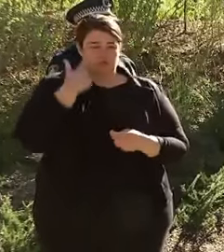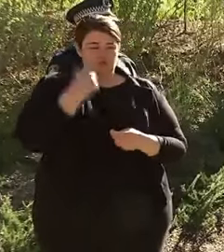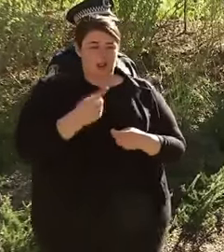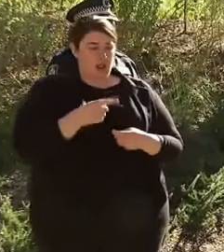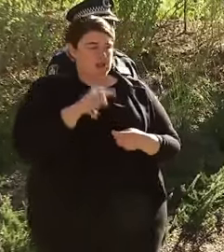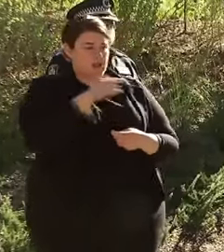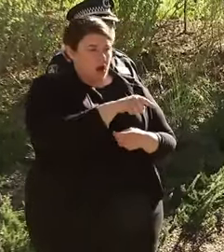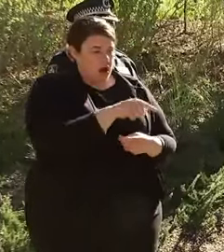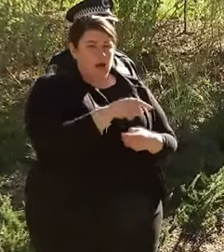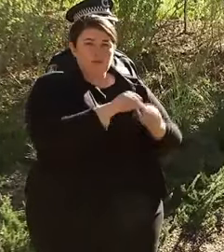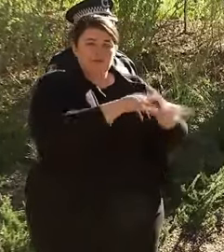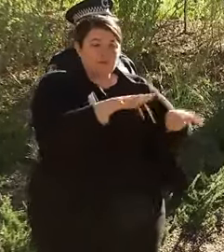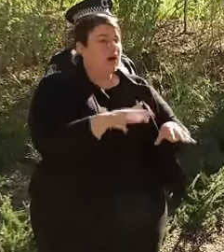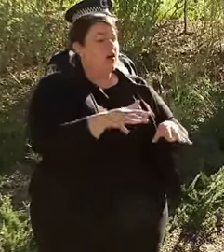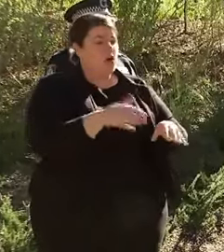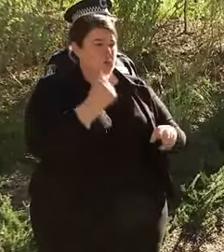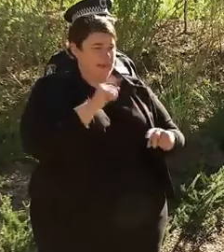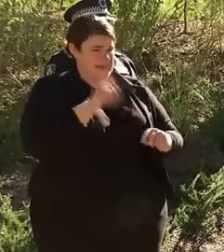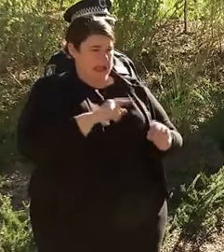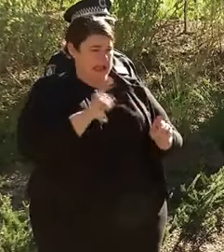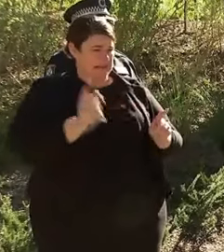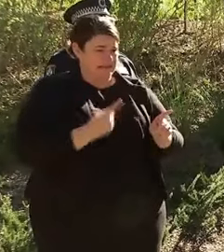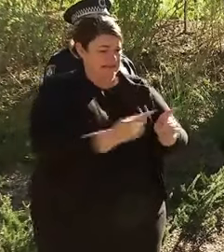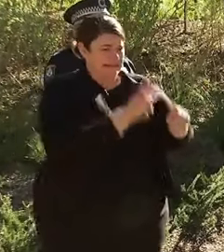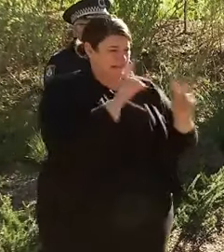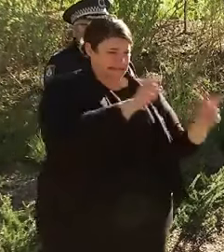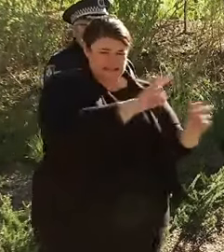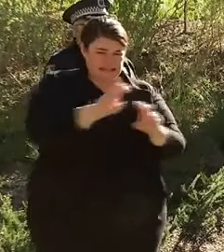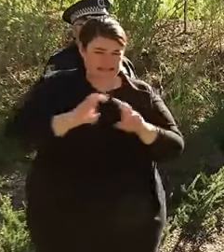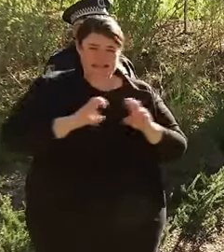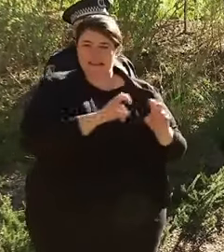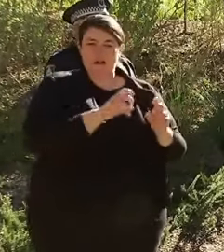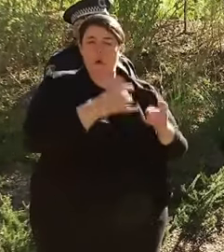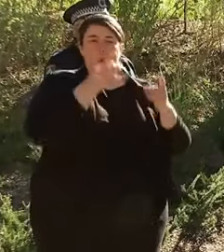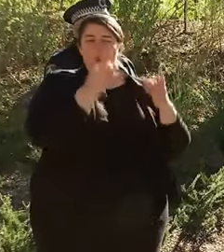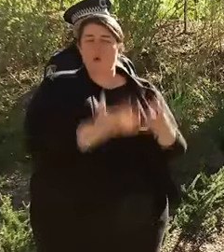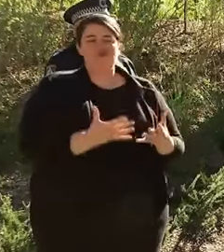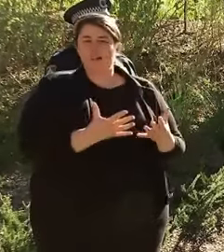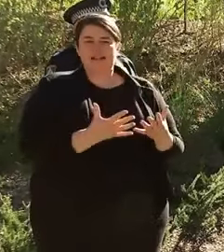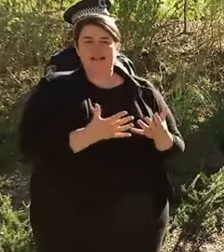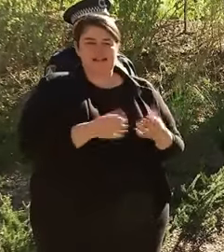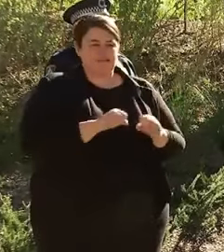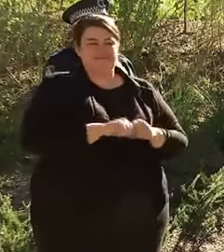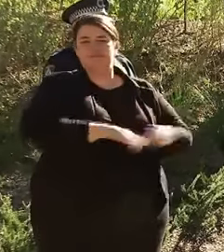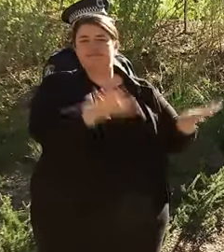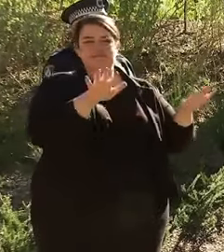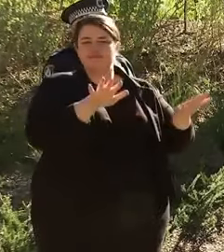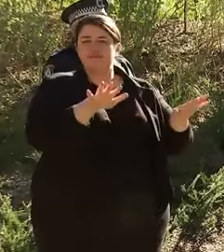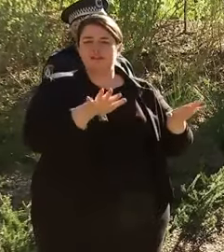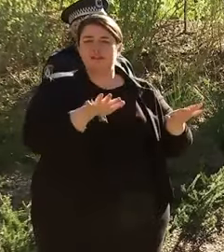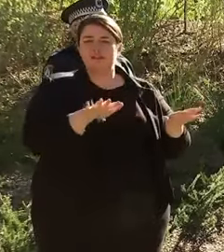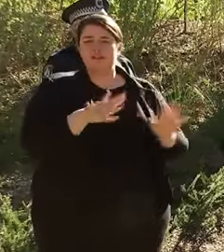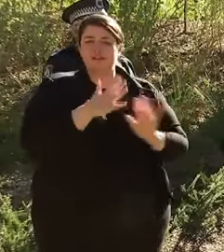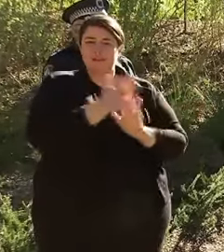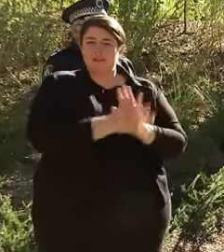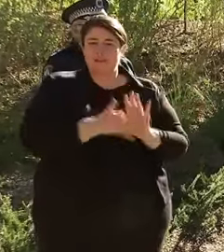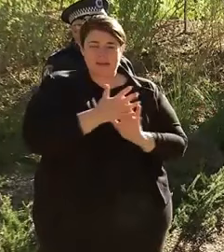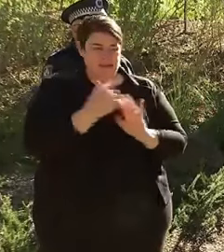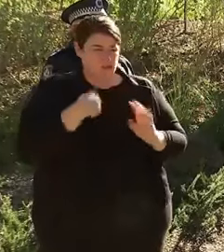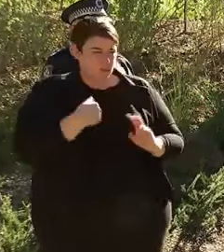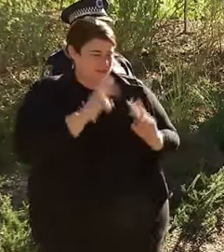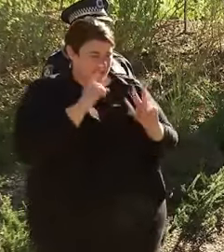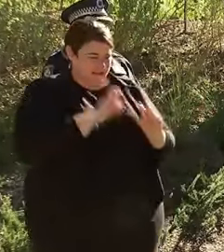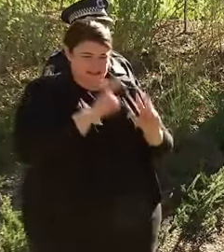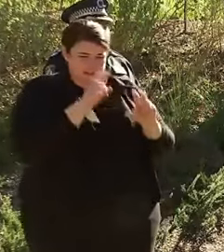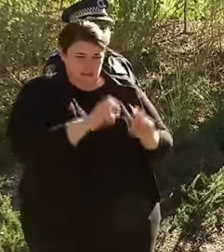by the time we've got to that chain of transmission has unfurled, and we're then unpacking all of